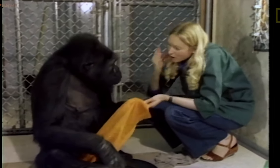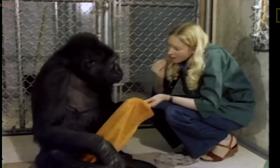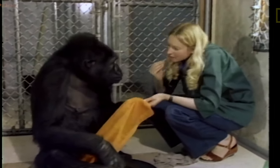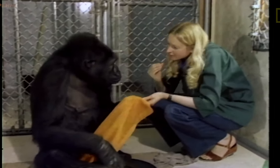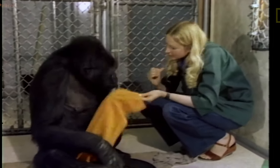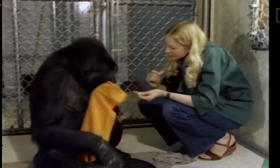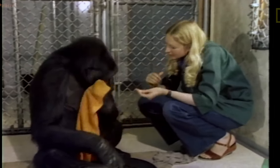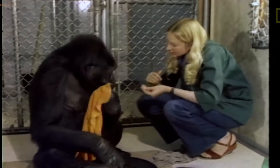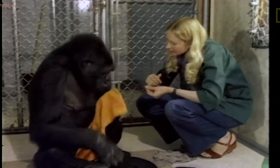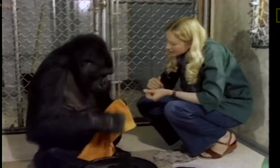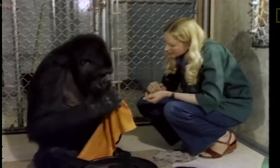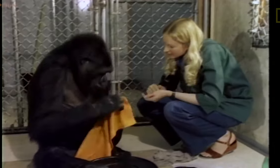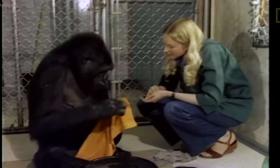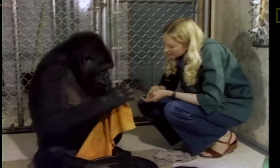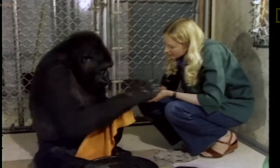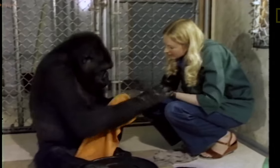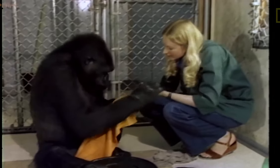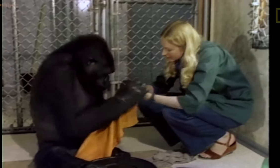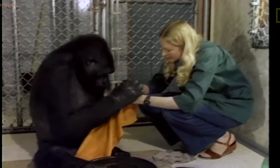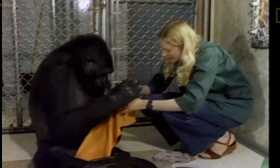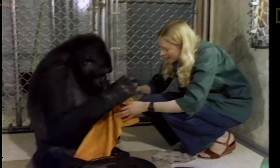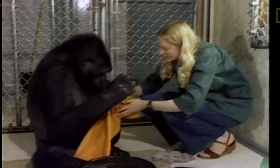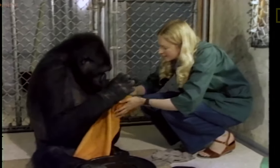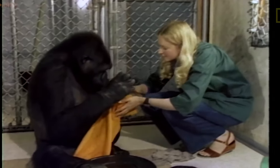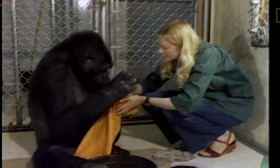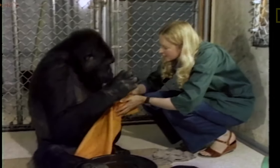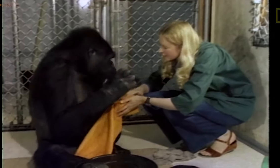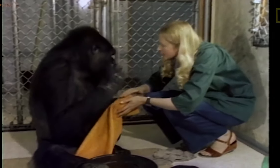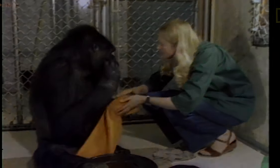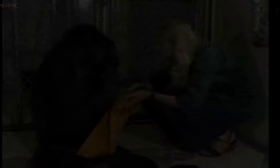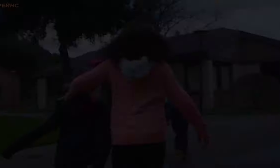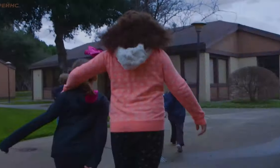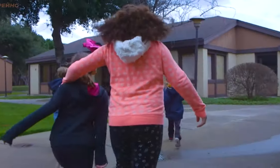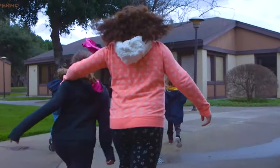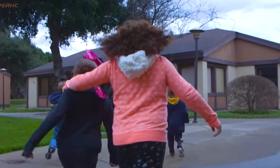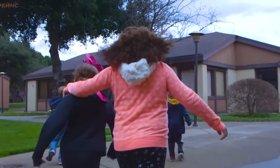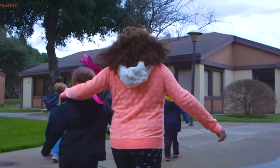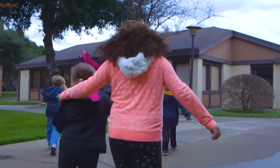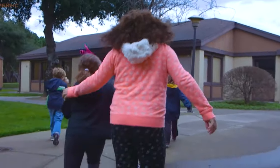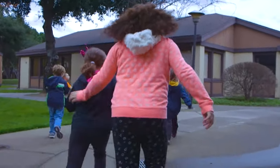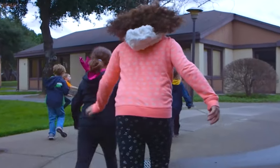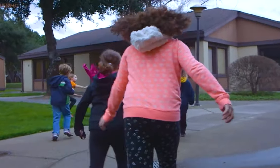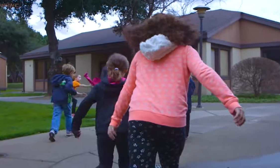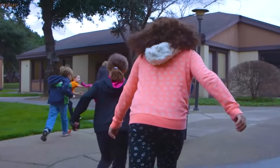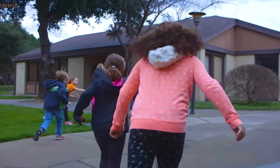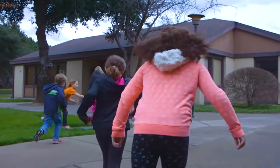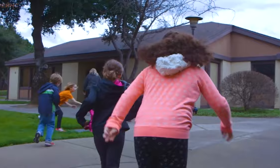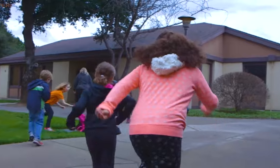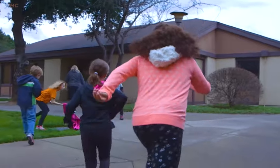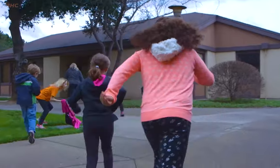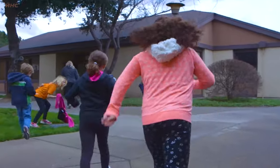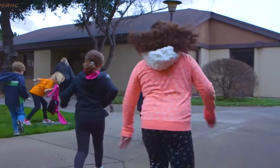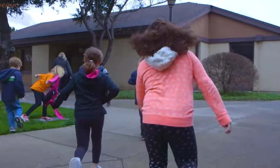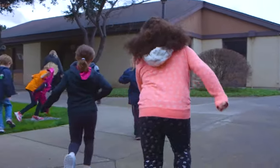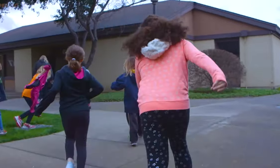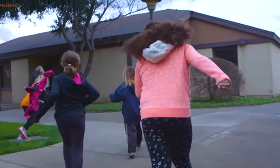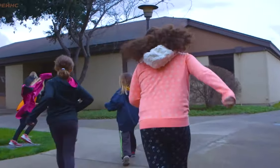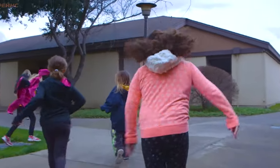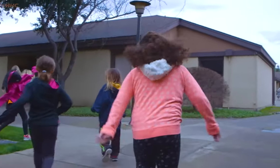rate as that of children her age. At the age of 3, Coco could use 170 words without any mistakes. By the end of her life, she